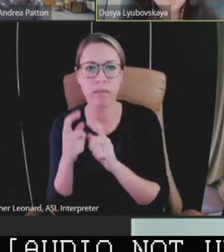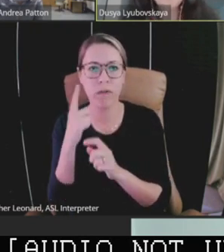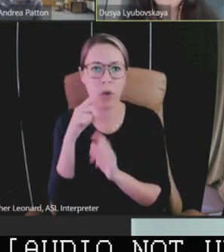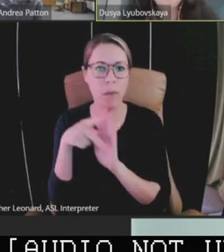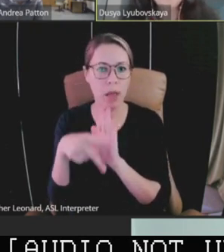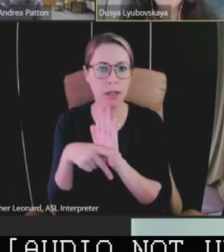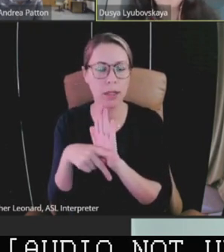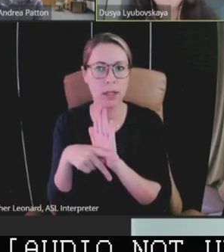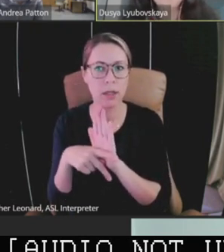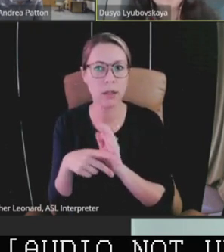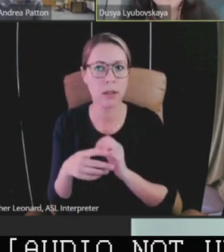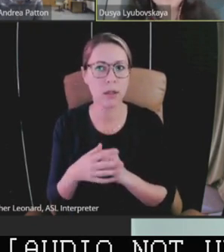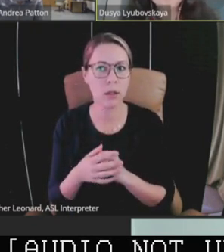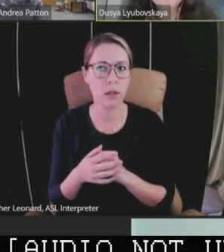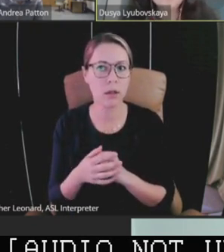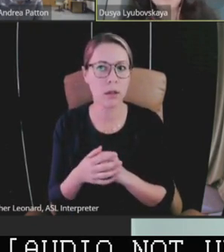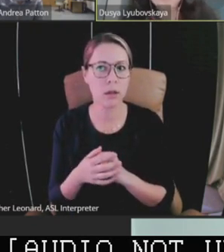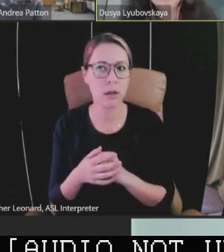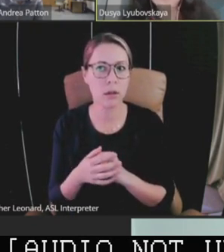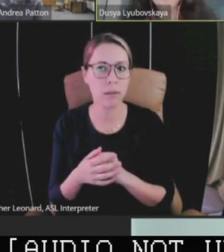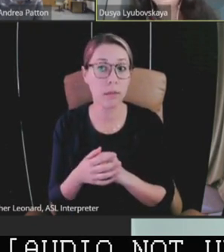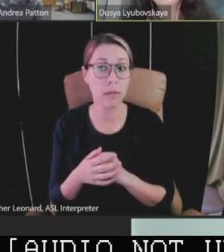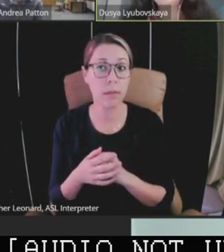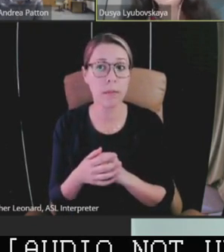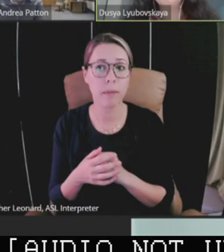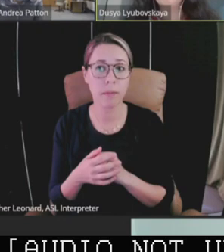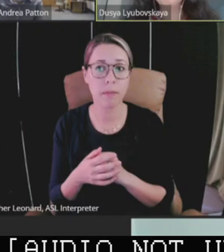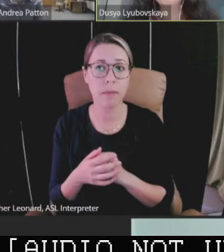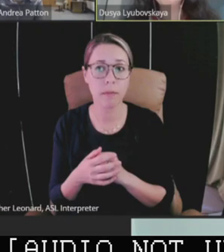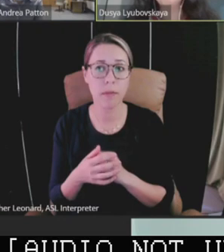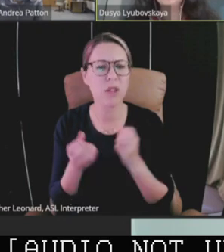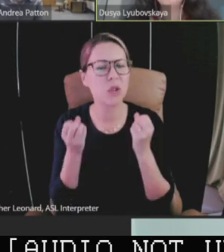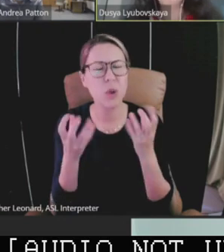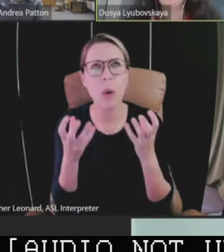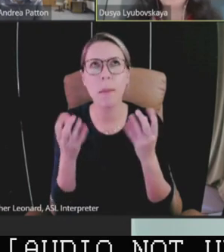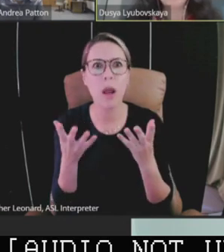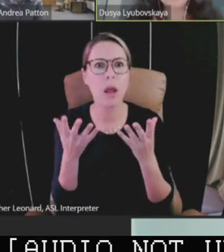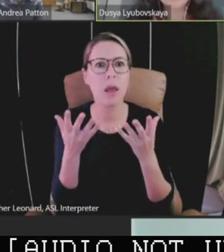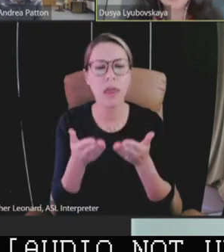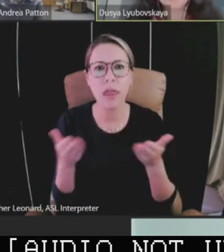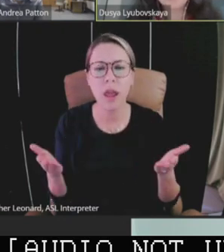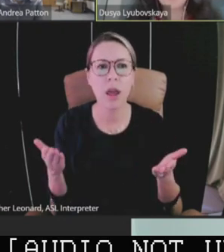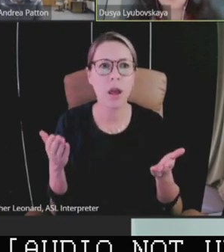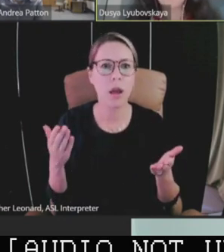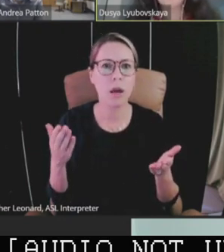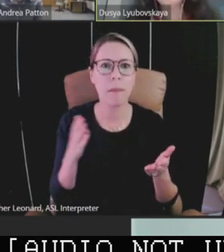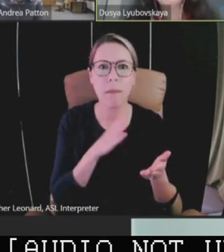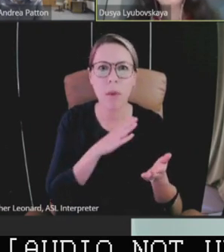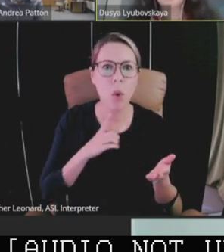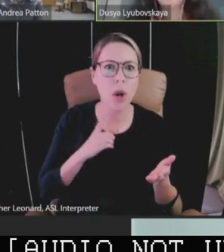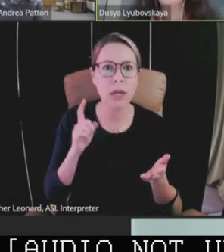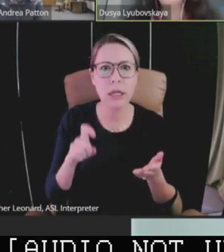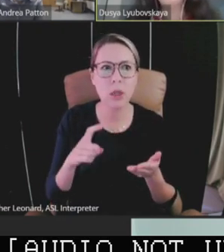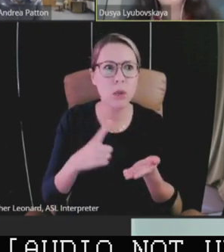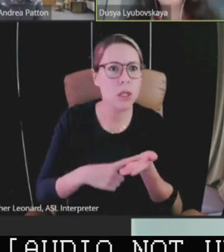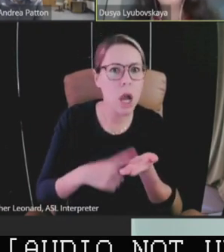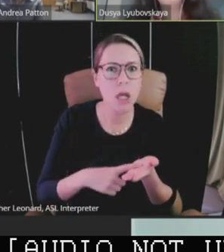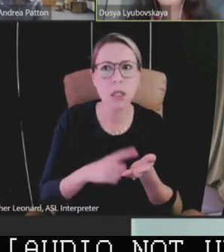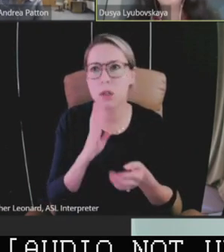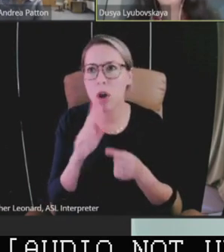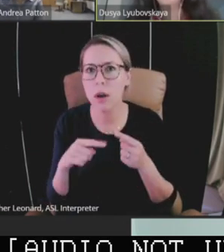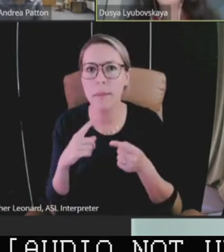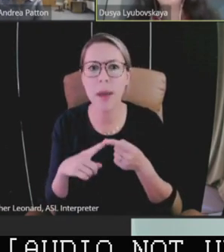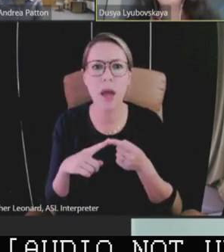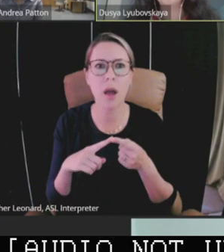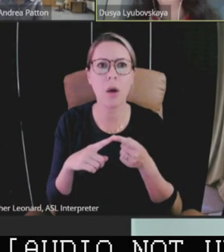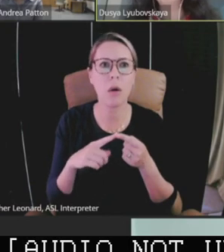that because there's just so many things that we as a board want to discuss and talk about and see how what